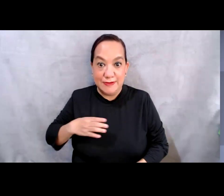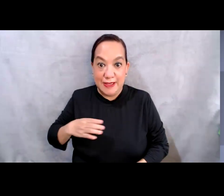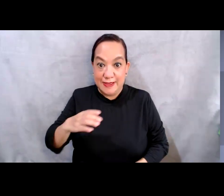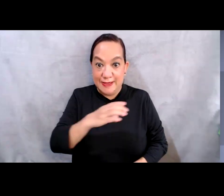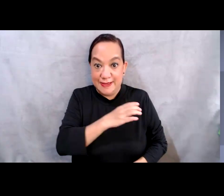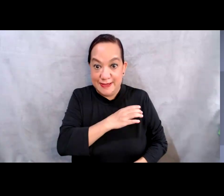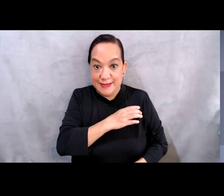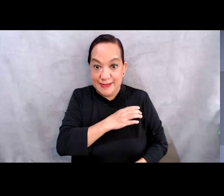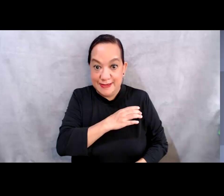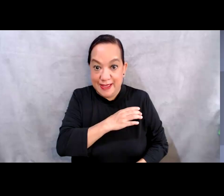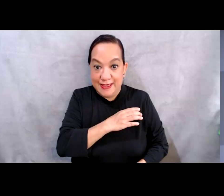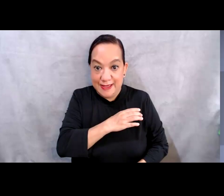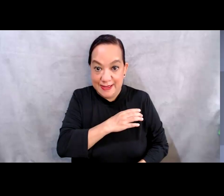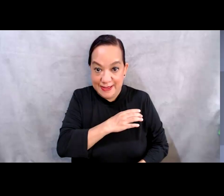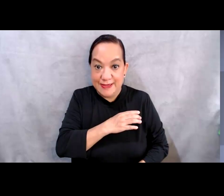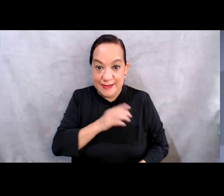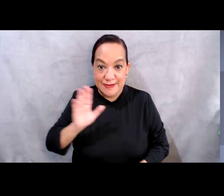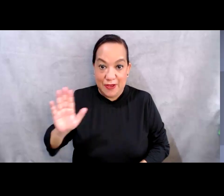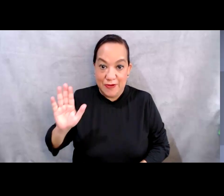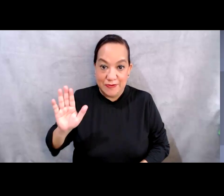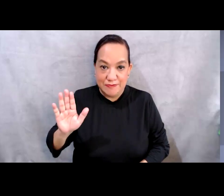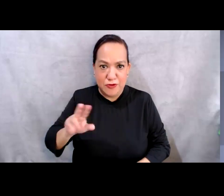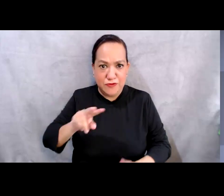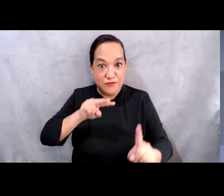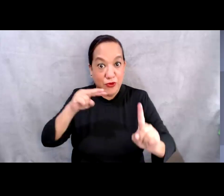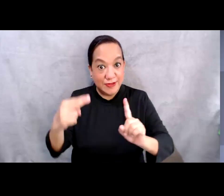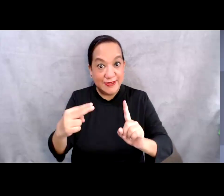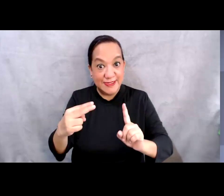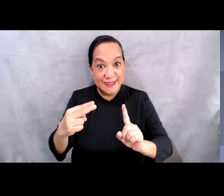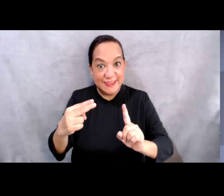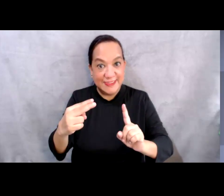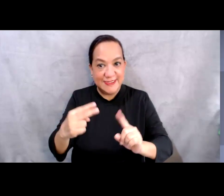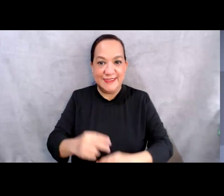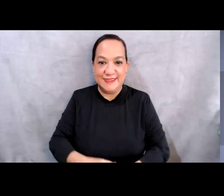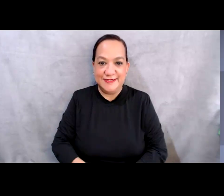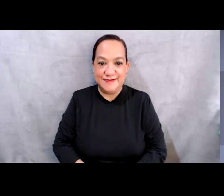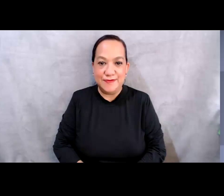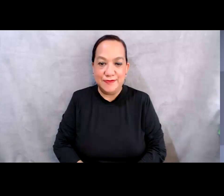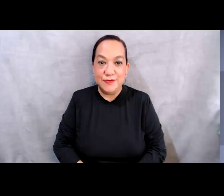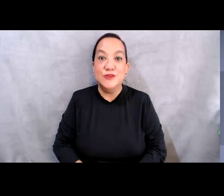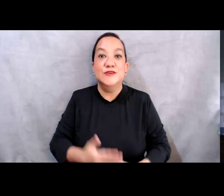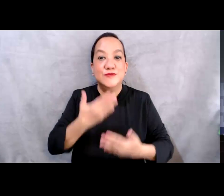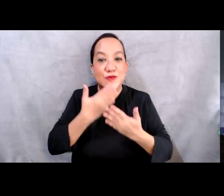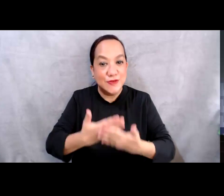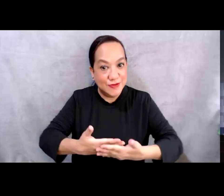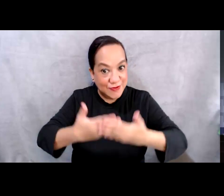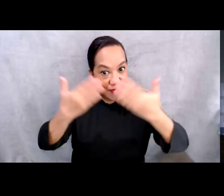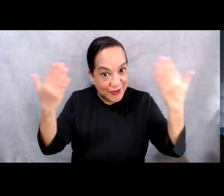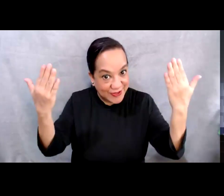his perspectives. Thank you. Good morning, everyone. So I'm in the middle of two